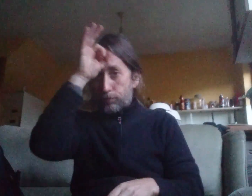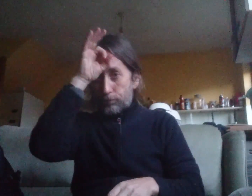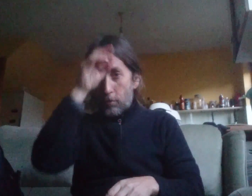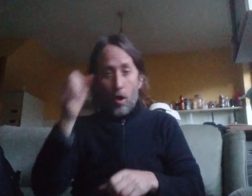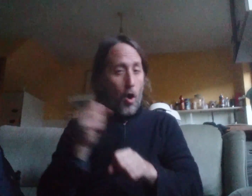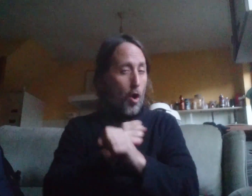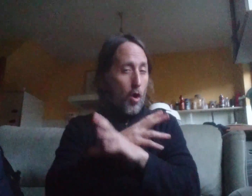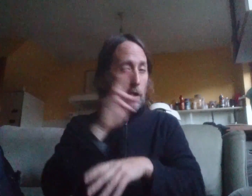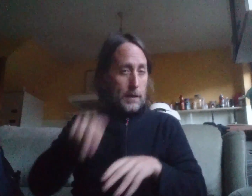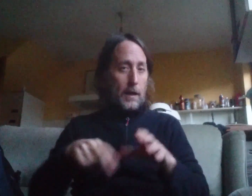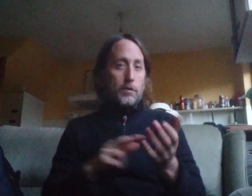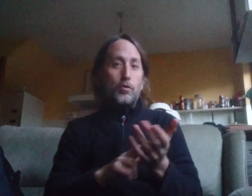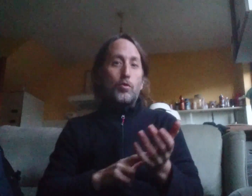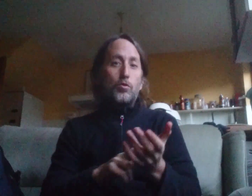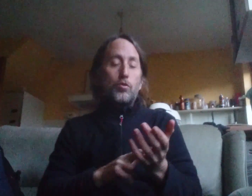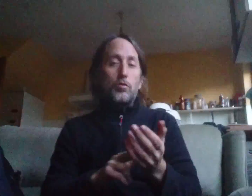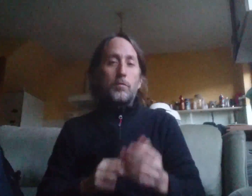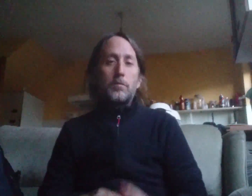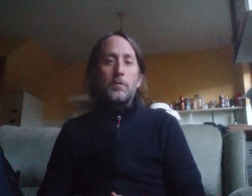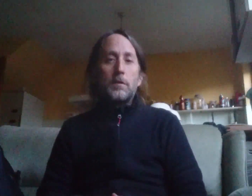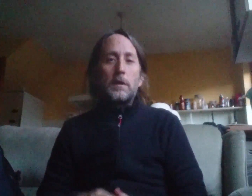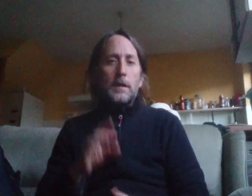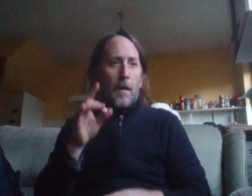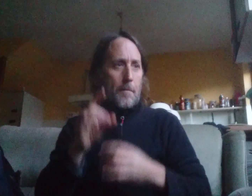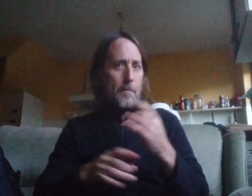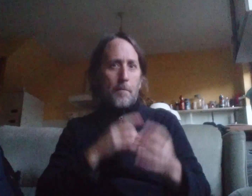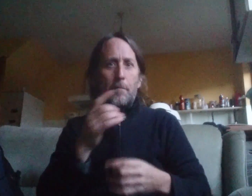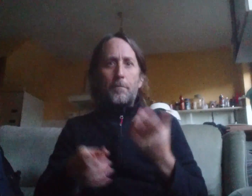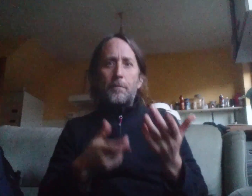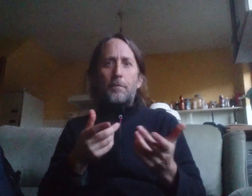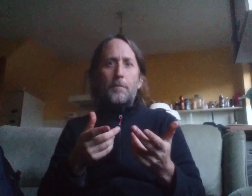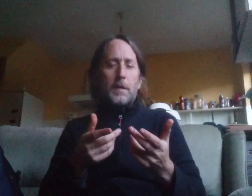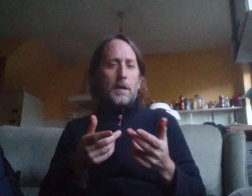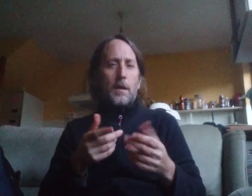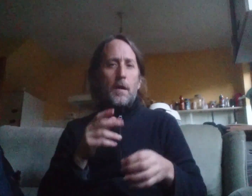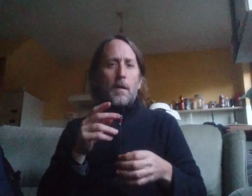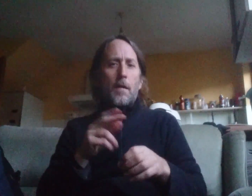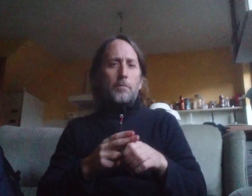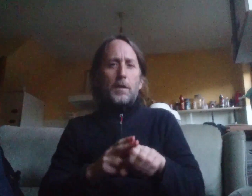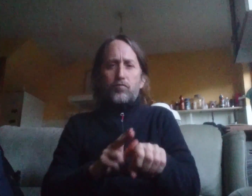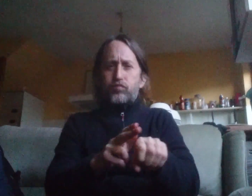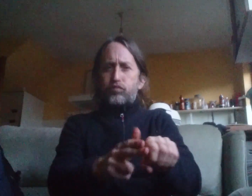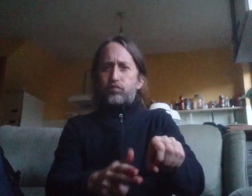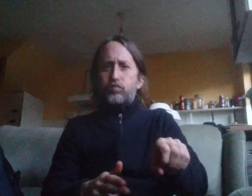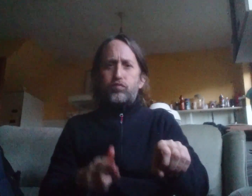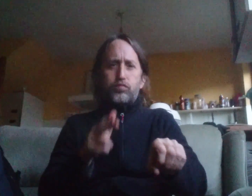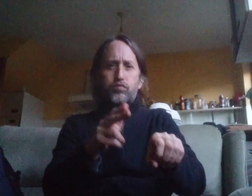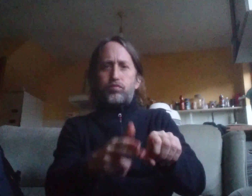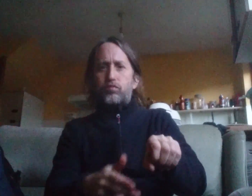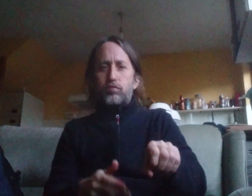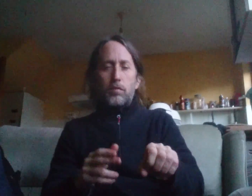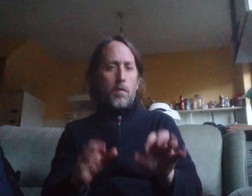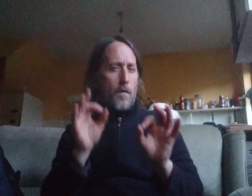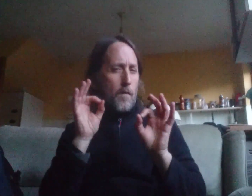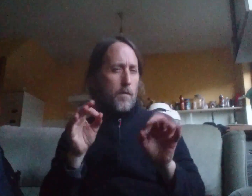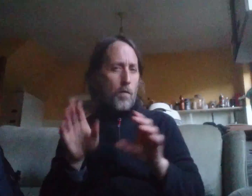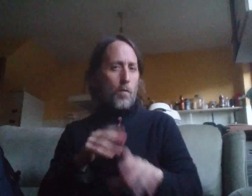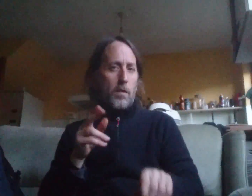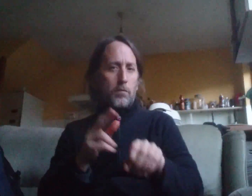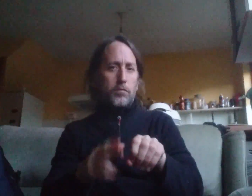Does a roast make him roar? Is he deft with a blade? Carving is child's play with General Electric's